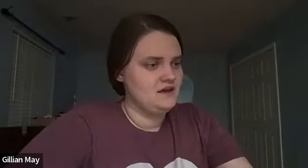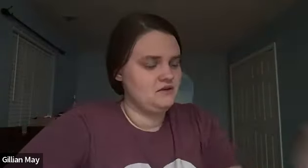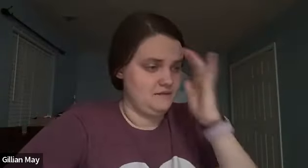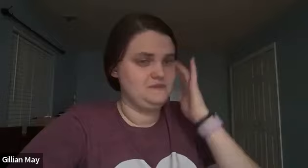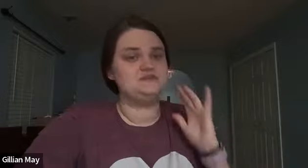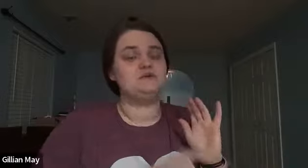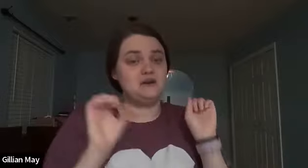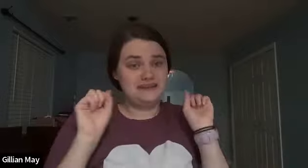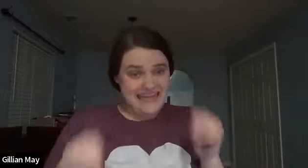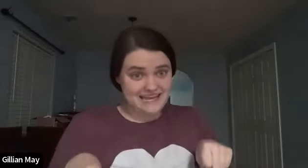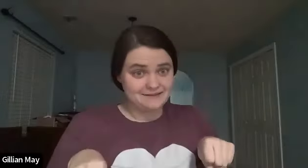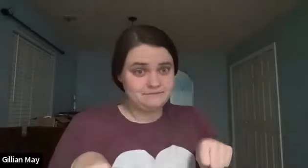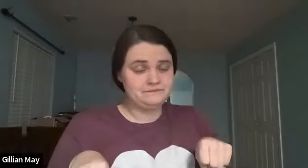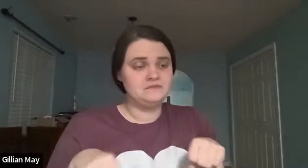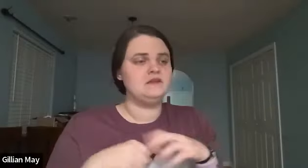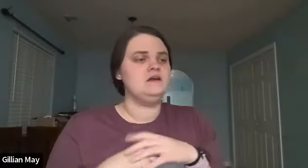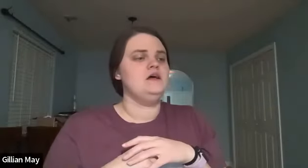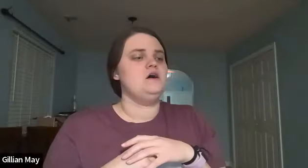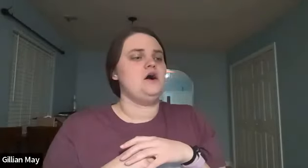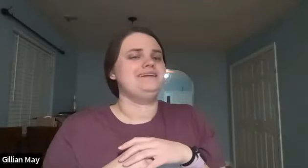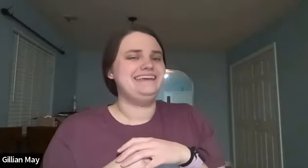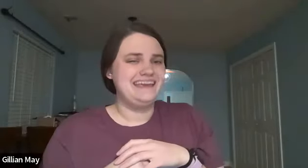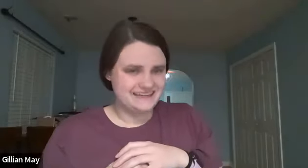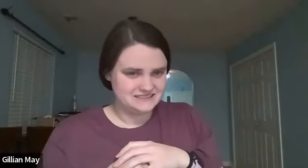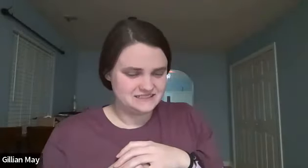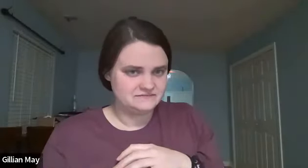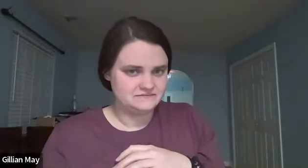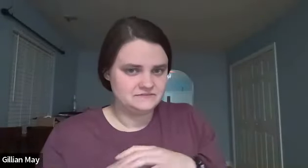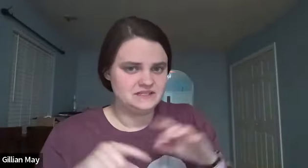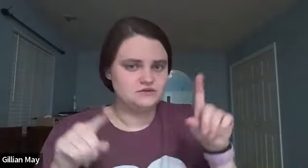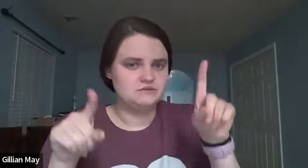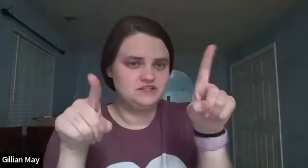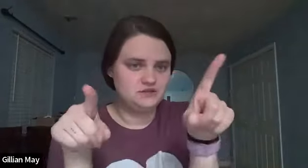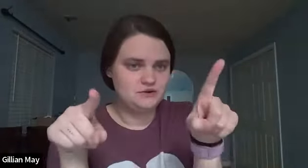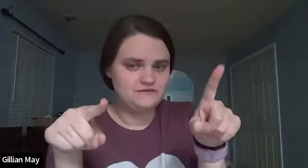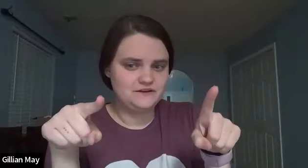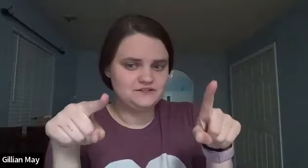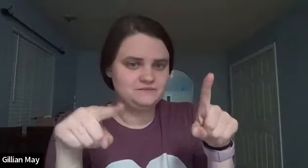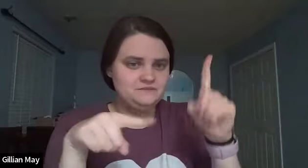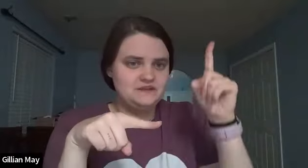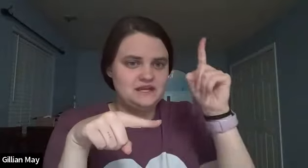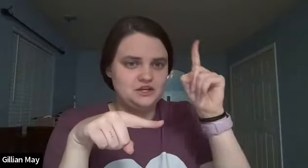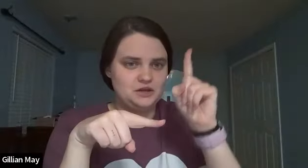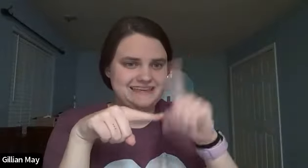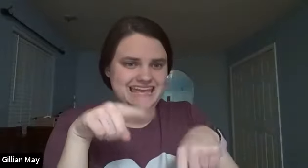Okay. So we had our can. Our can't is going to be 2 pointer fingers, and you're going to go